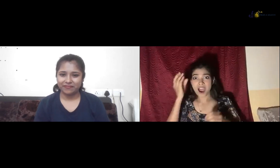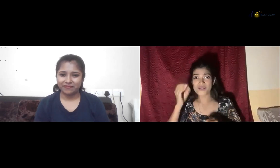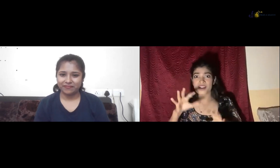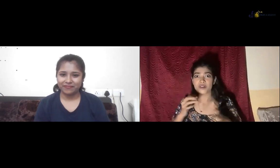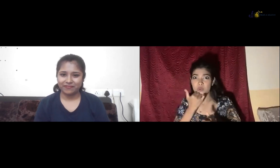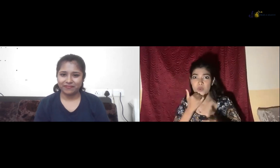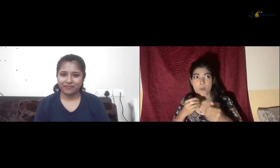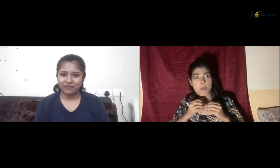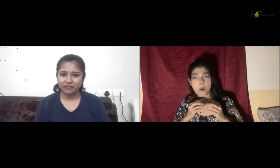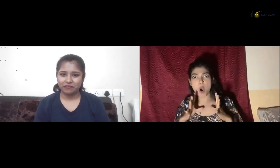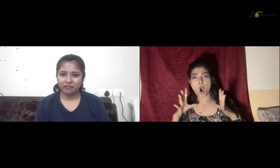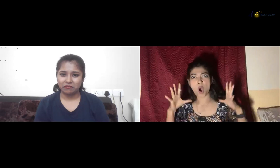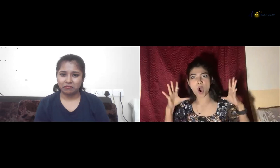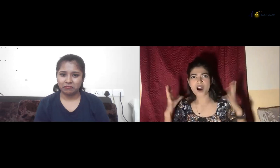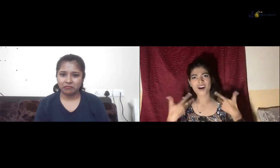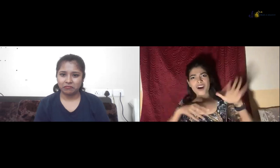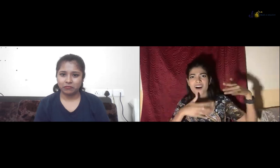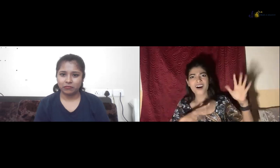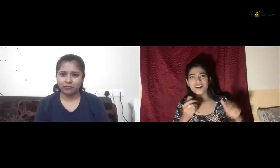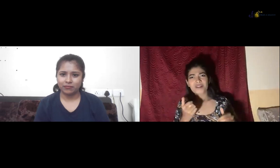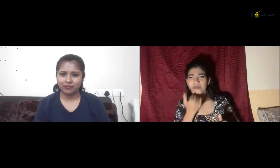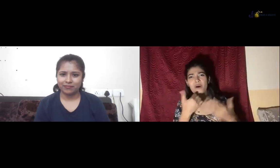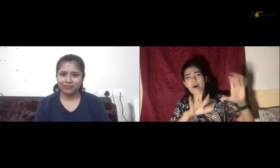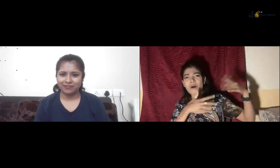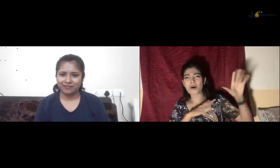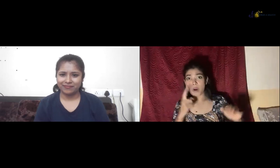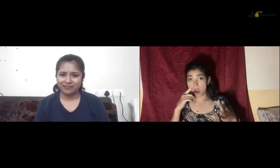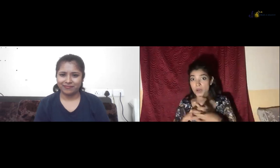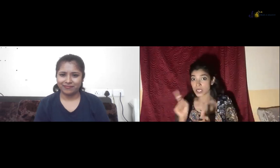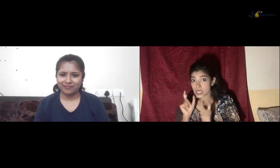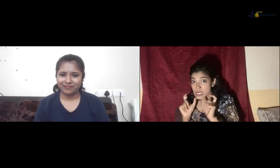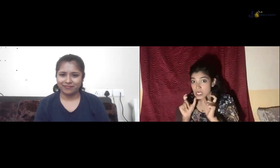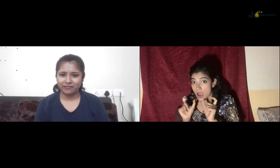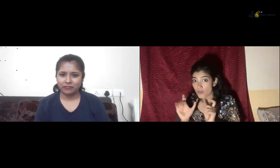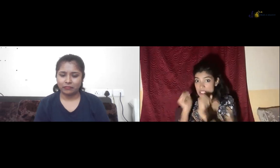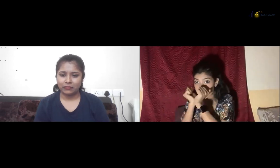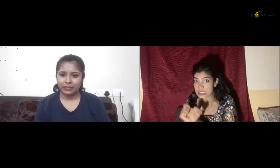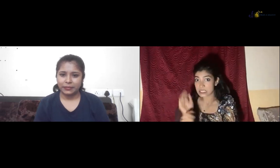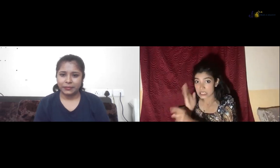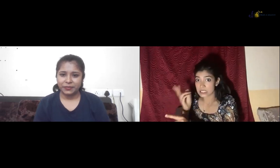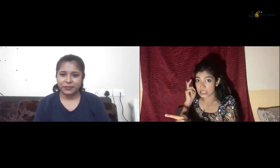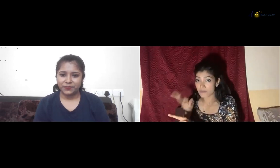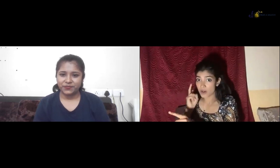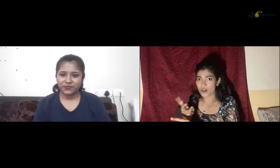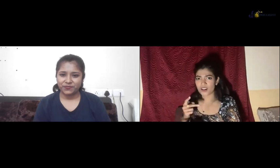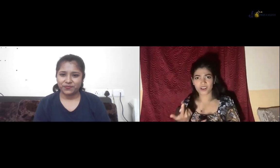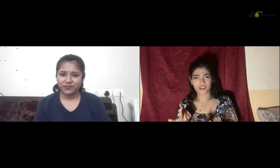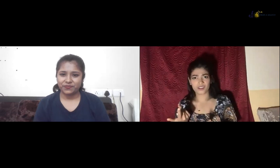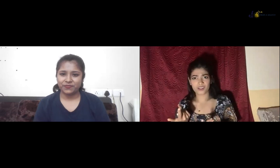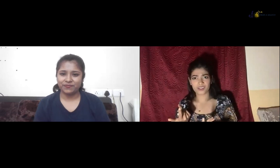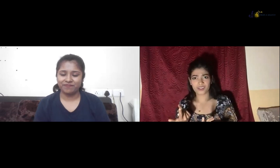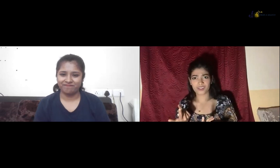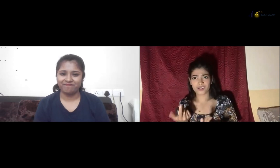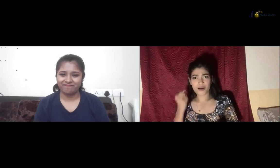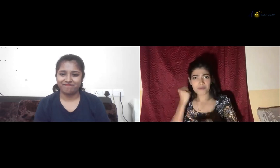boys will be allowed to go outside all the time, how they will be aware. So they, if they are doing mistakes, and that they are allowed to